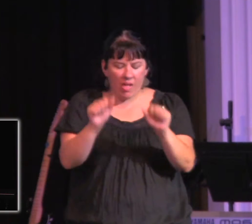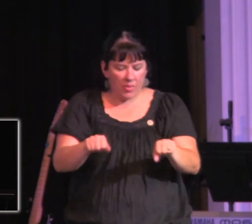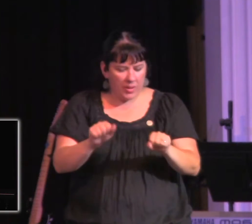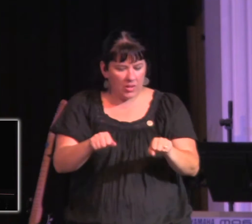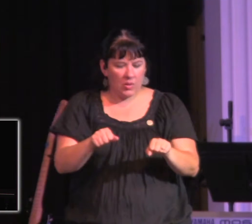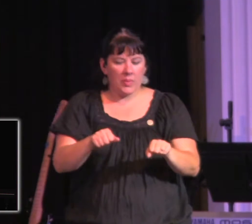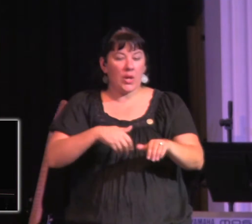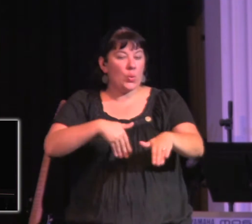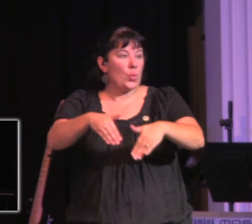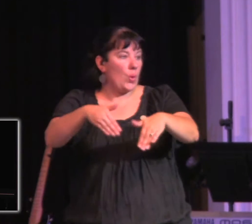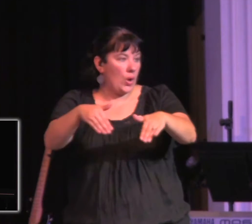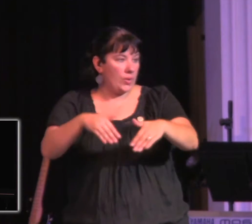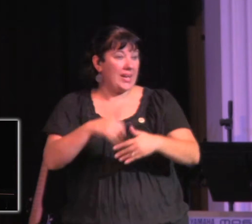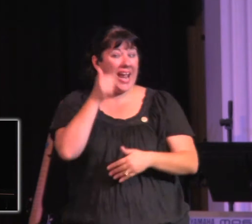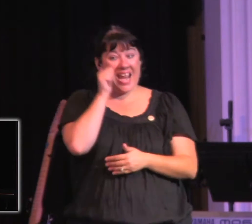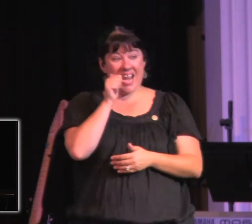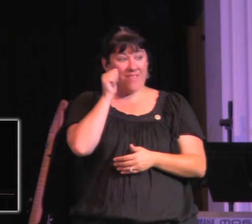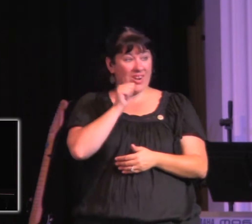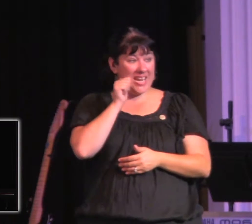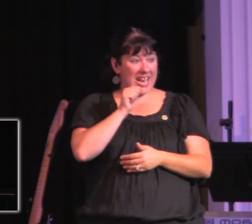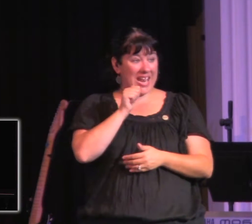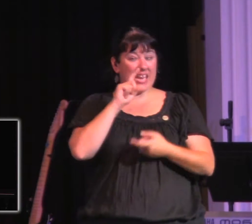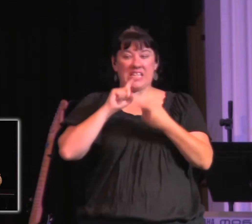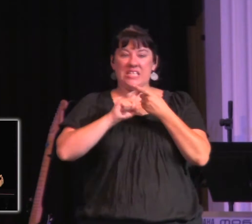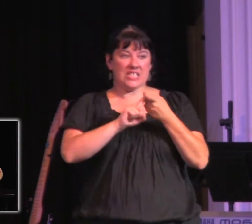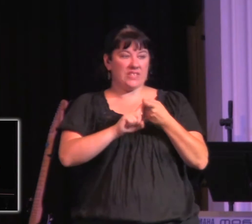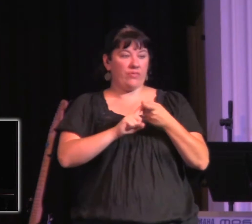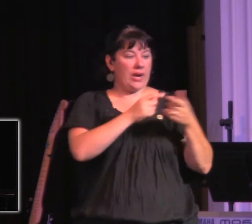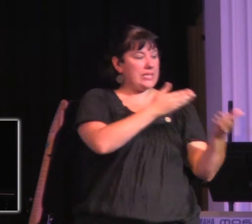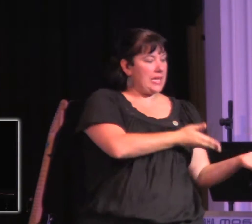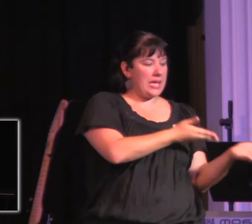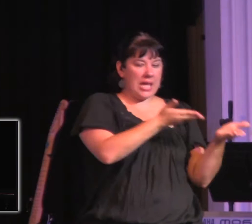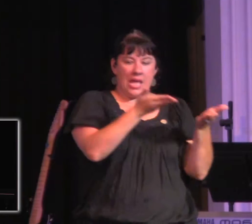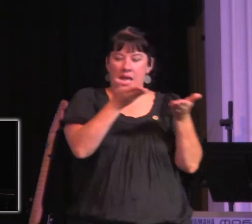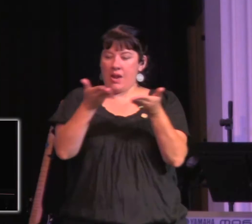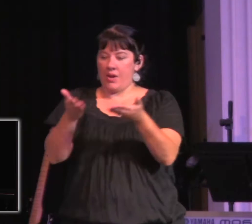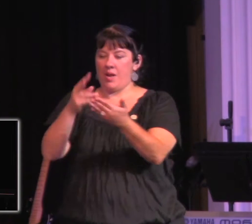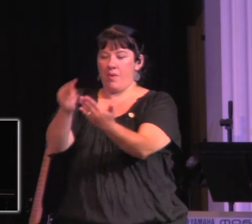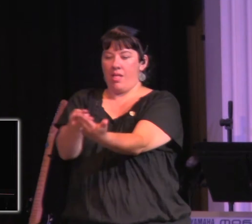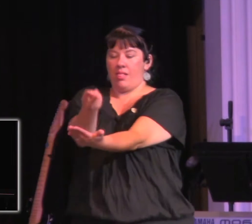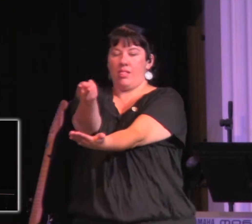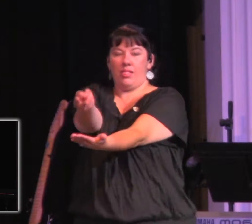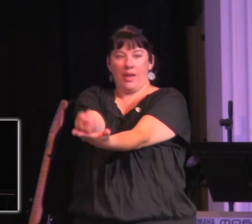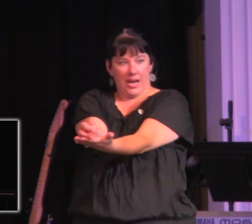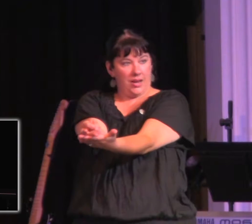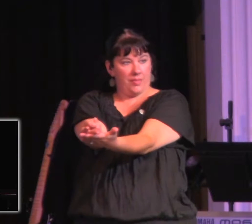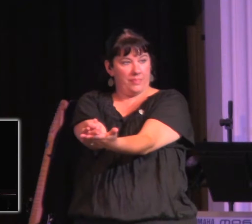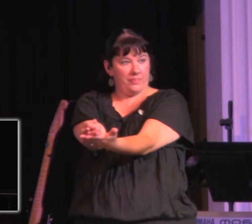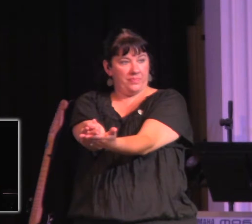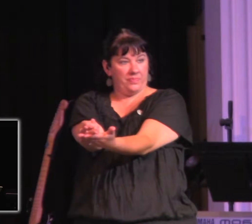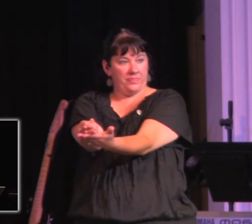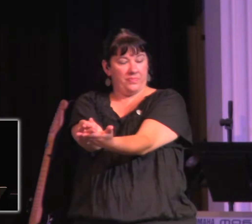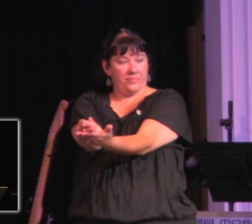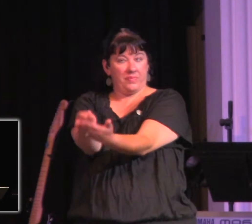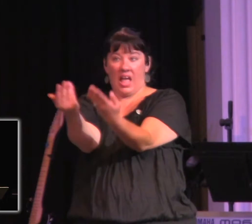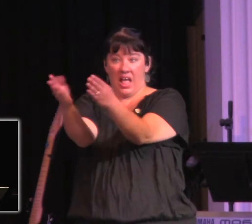to the temple gate every day, begging for money from those who were going into the temple to worship. Now, apparently